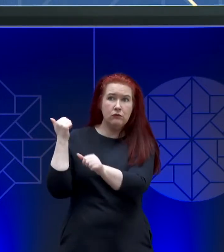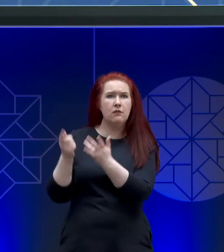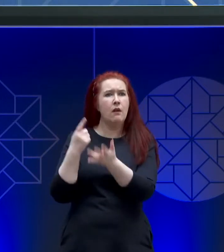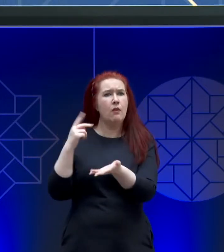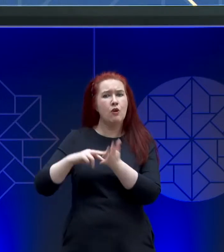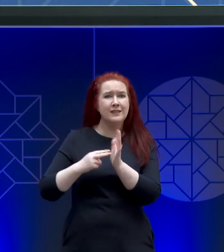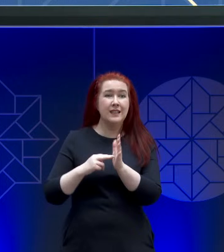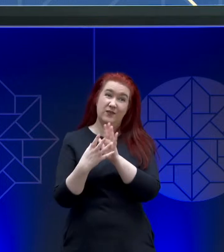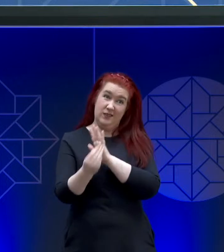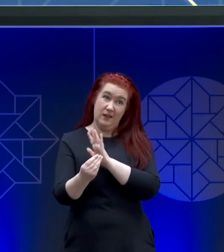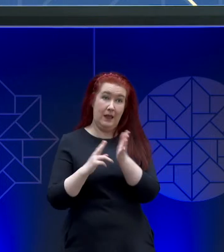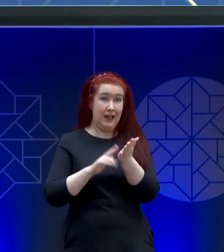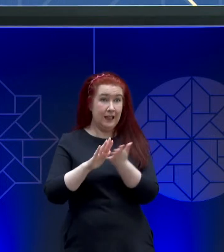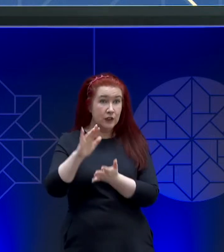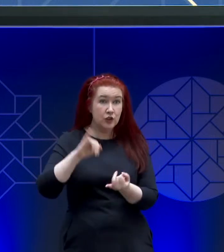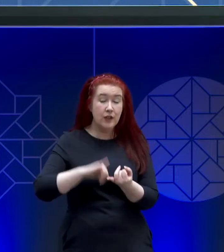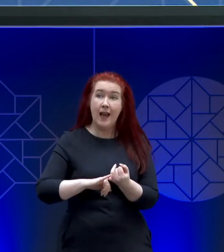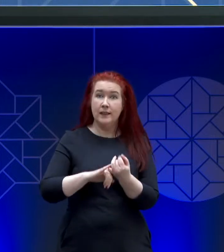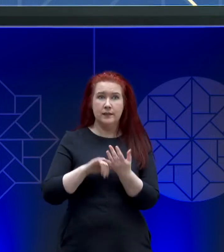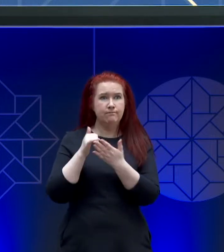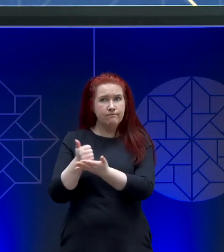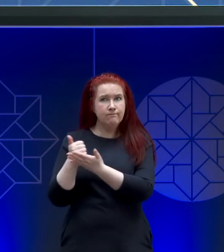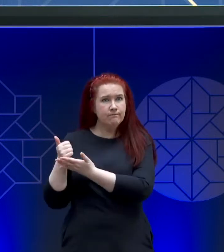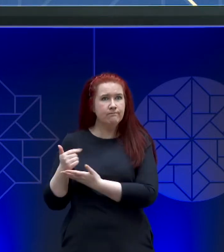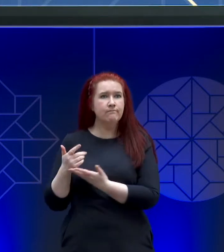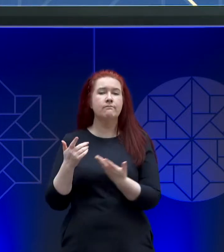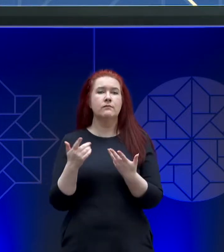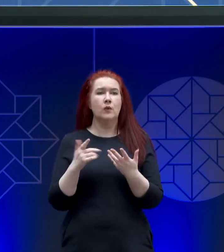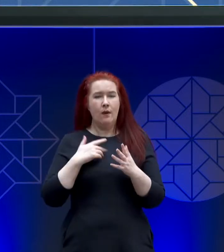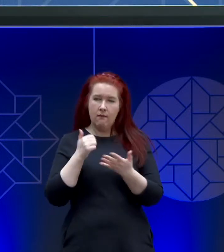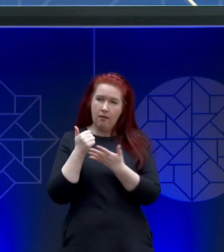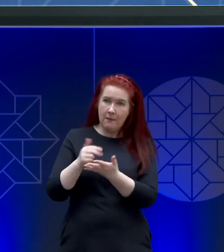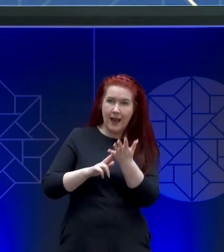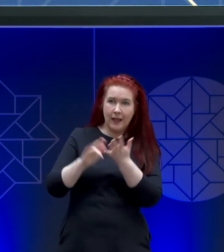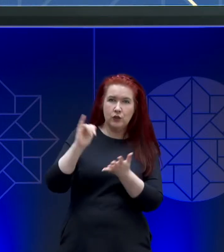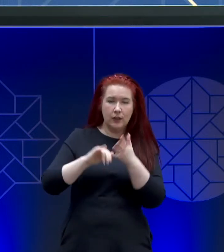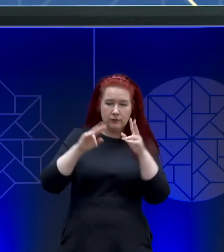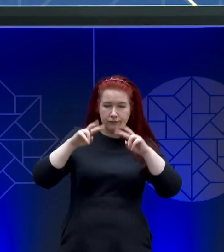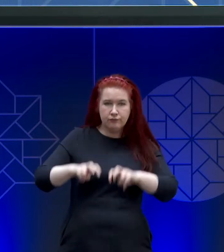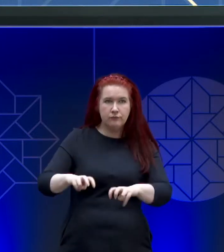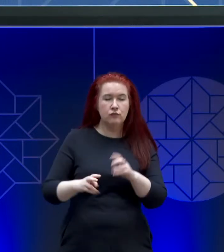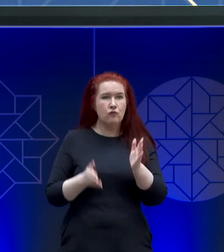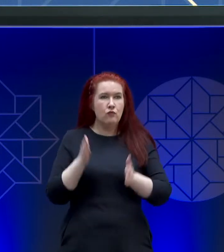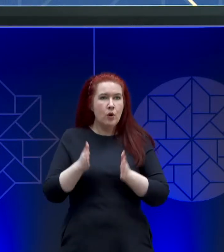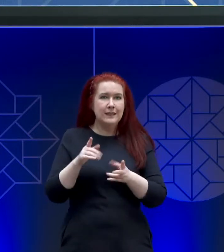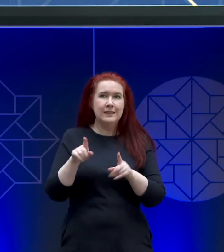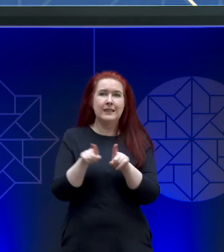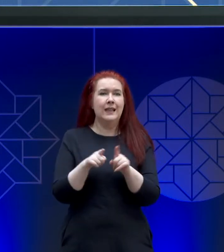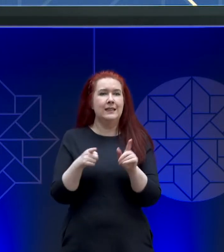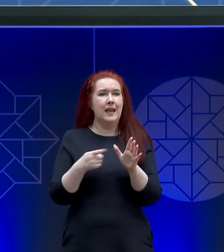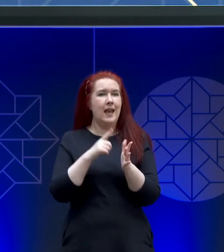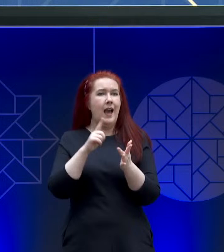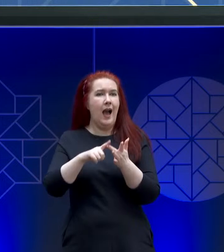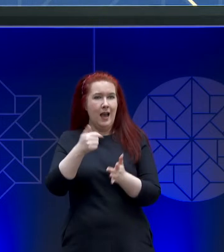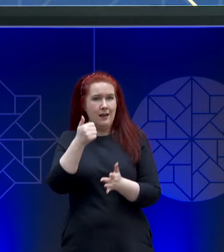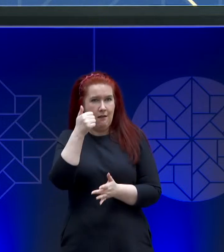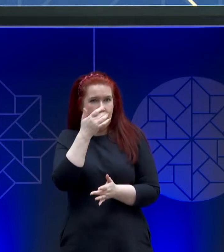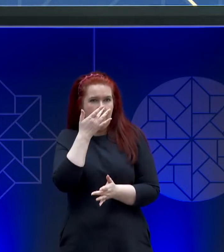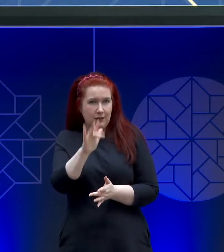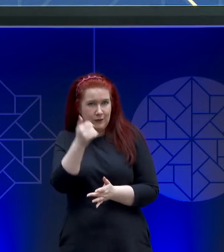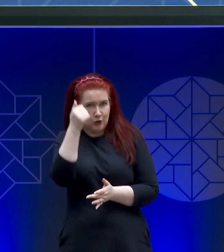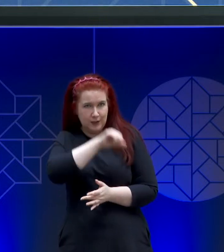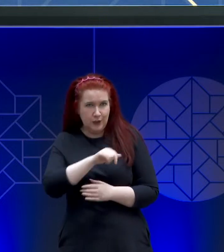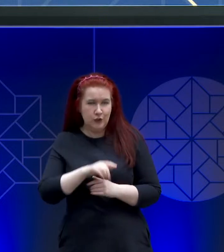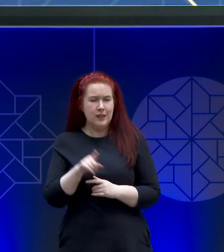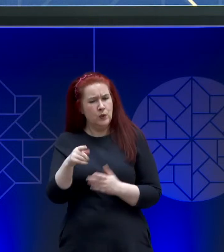organisations like the NHS and the various aspects within the NHS look at robotics and AI as a new technology which can help improve